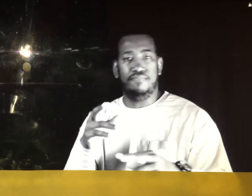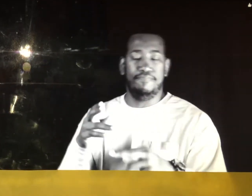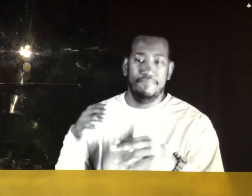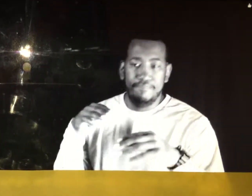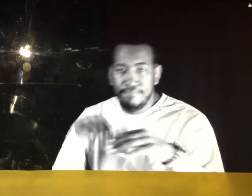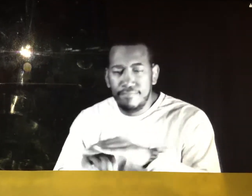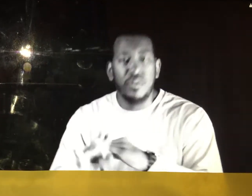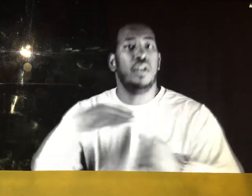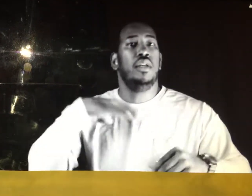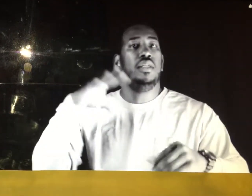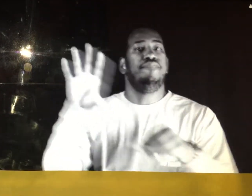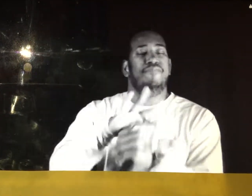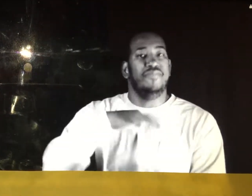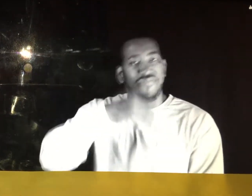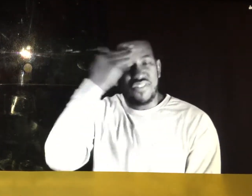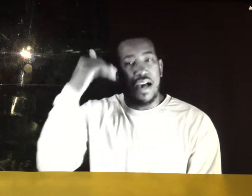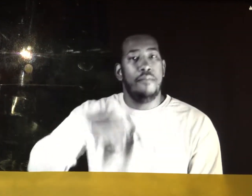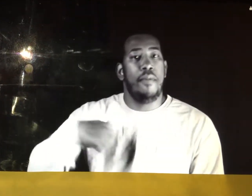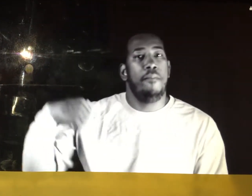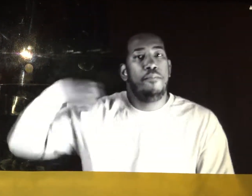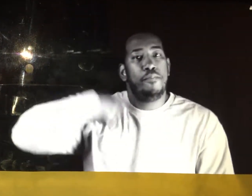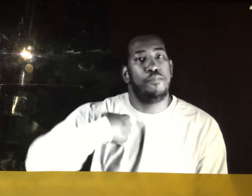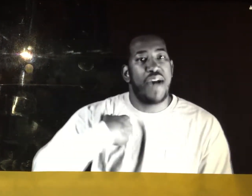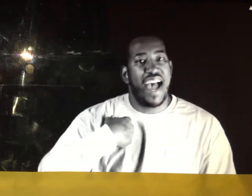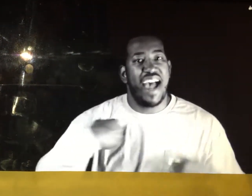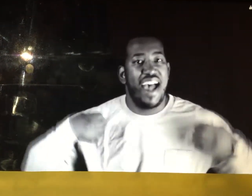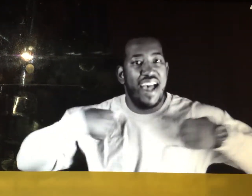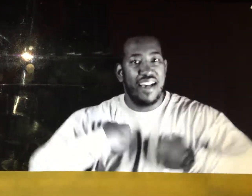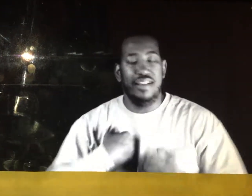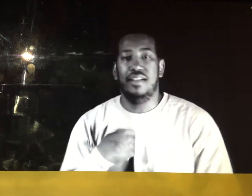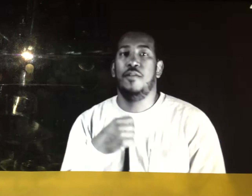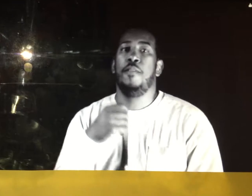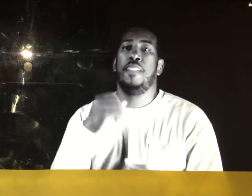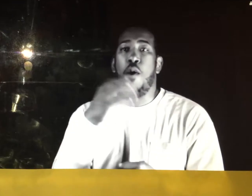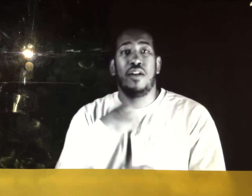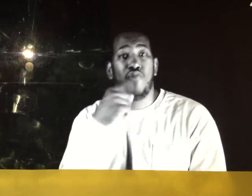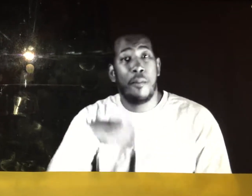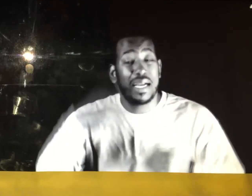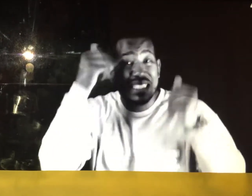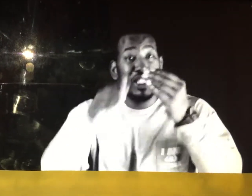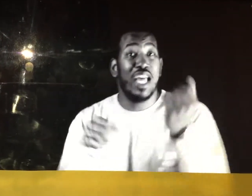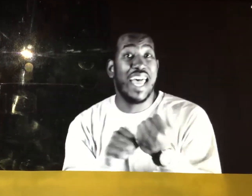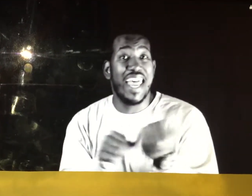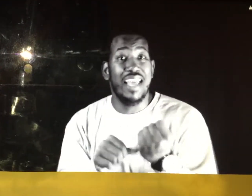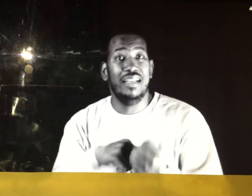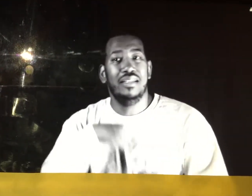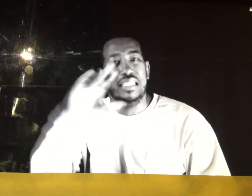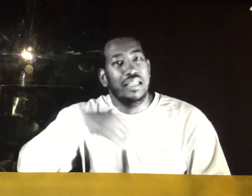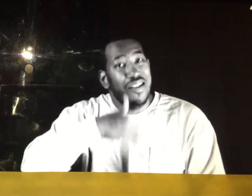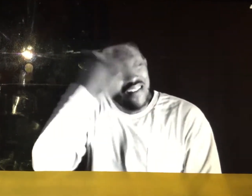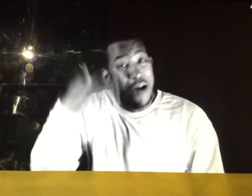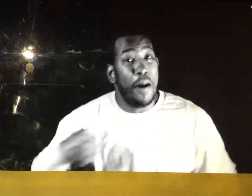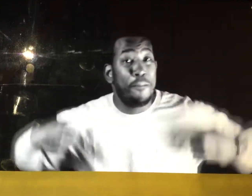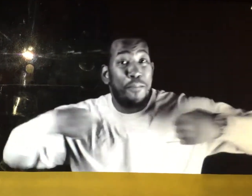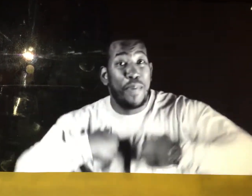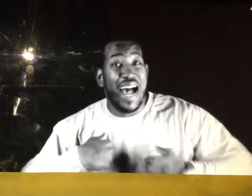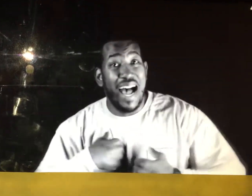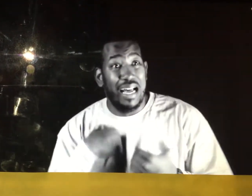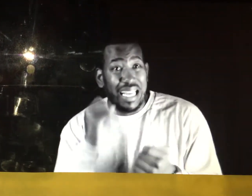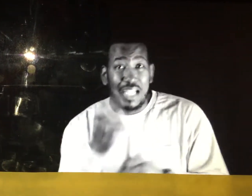One day when I got there, I went in and I thought, oh crap, I forgot my backpack. So I told the teacher's aide, "Hey, I forgot my